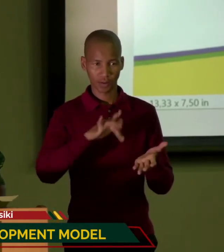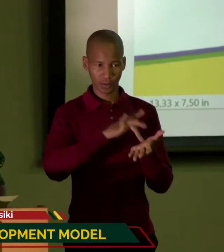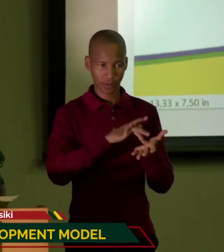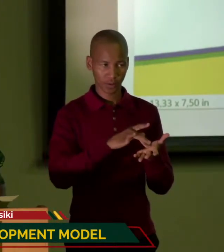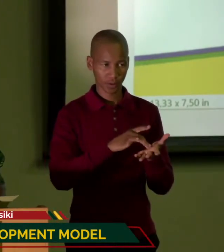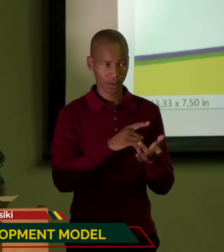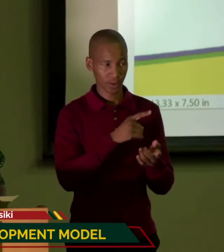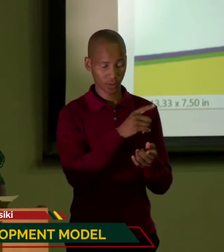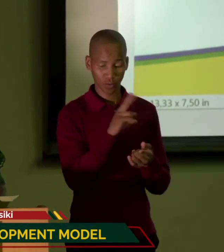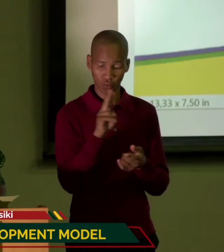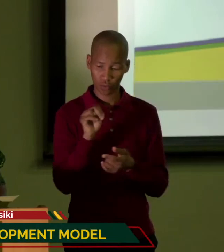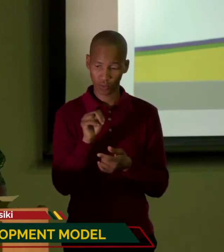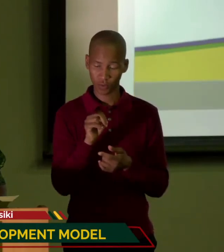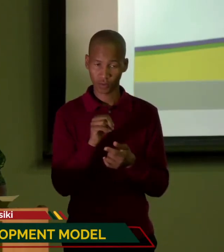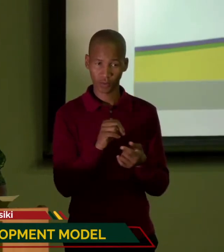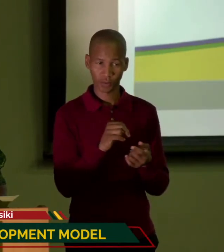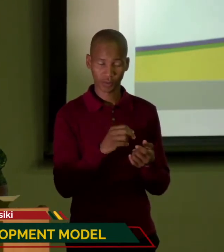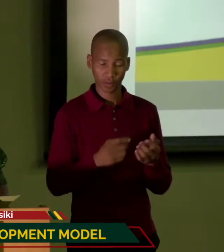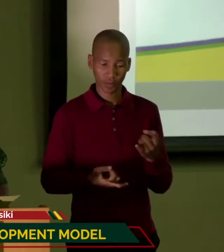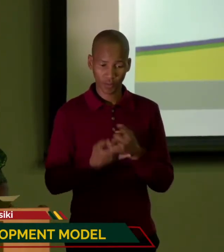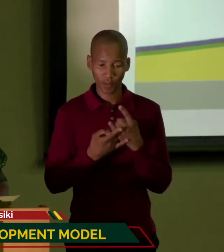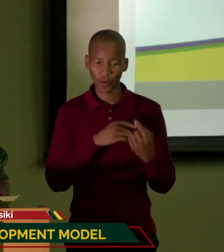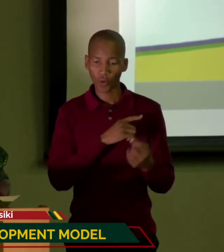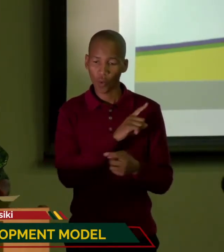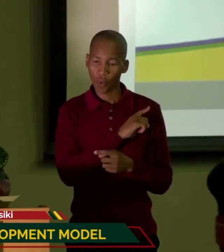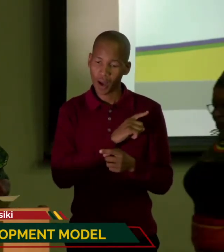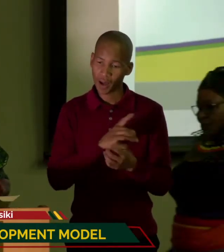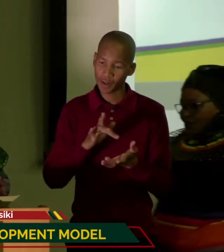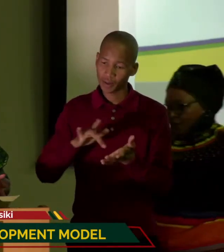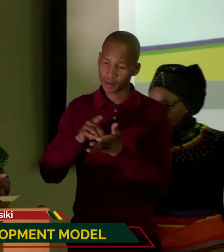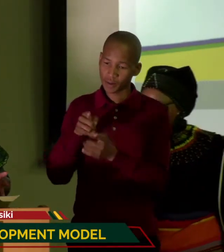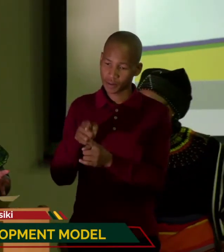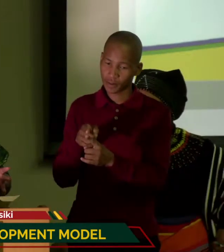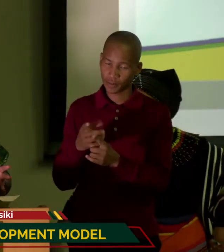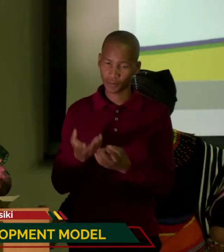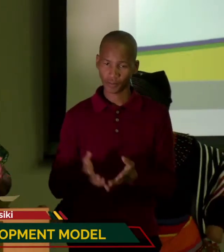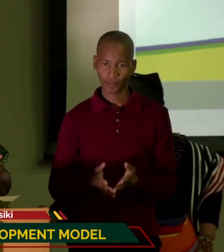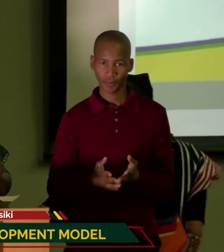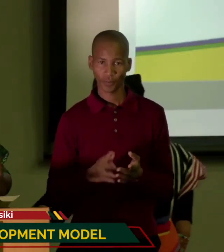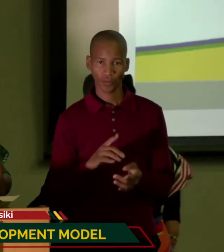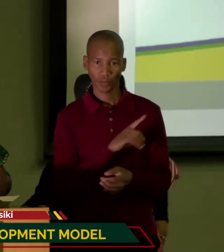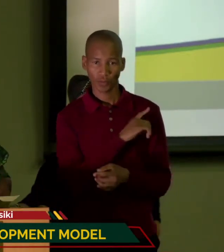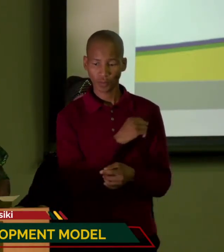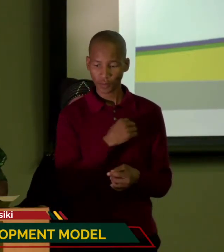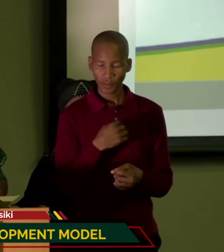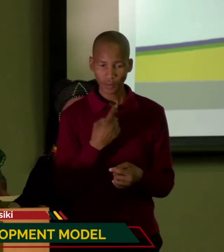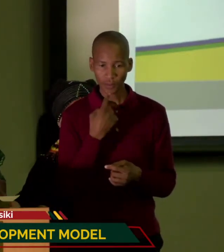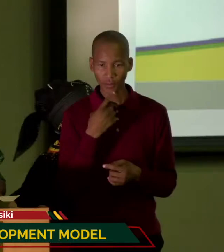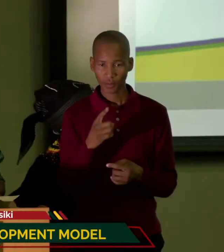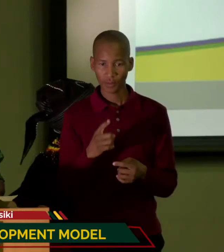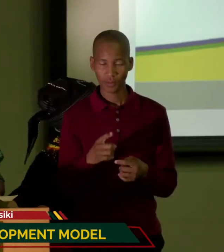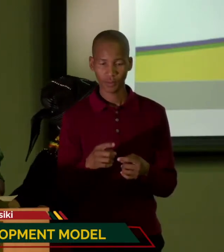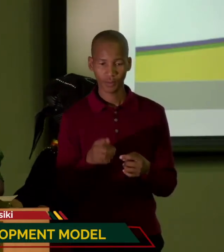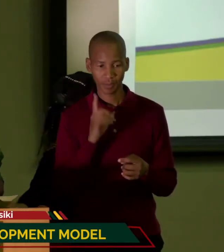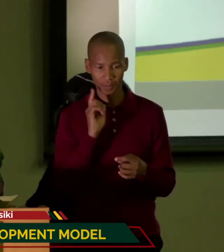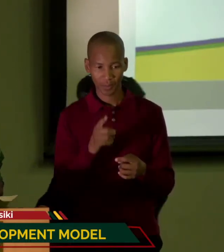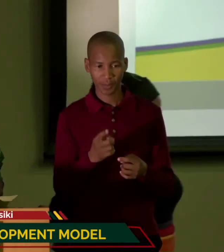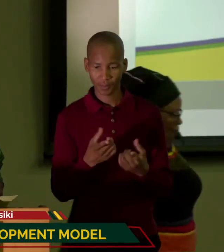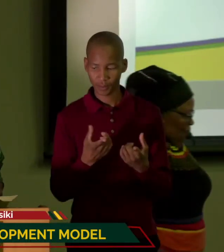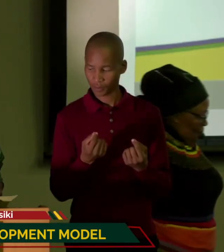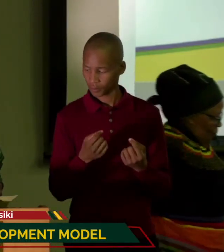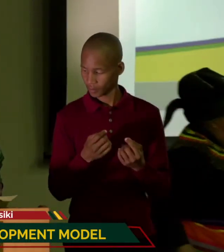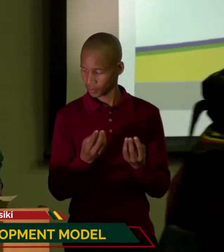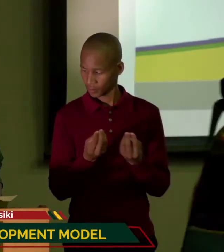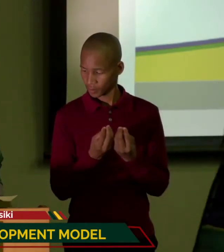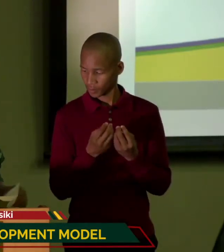yasincedisa. Why Tusong centers? Because sithe kufuneka zithathe serious.